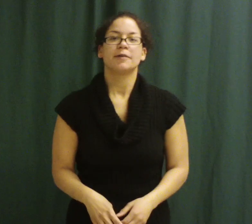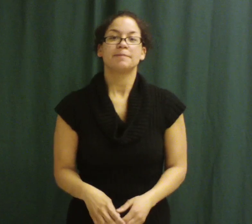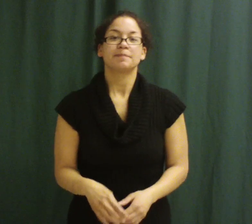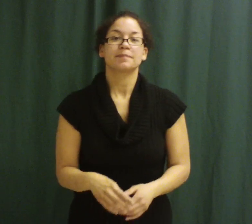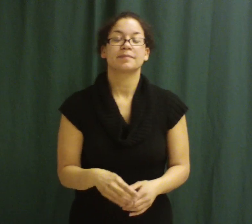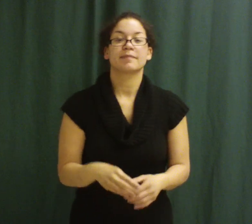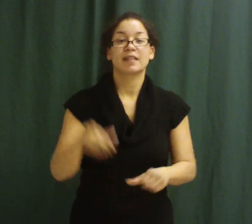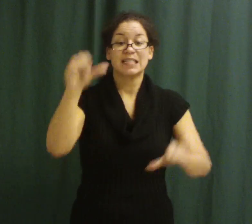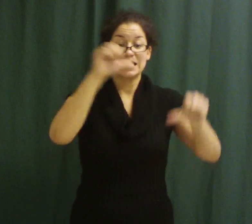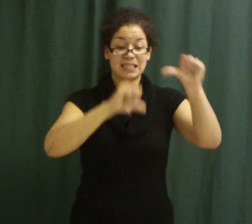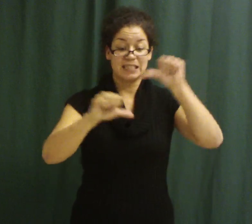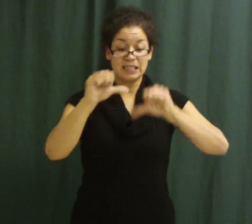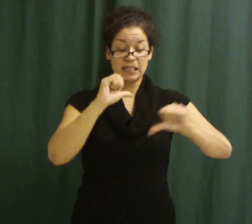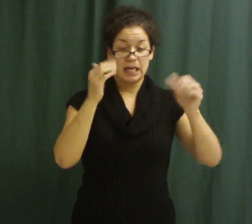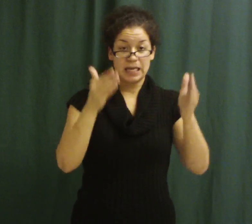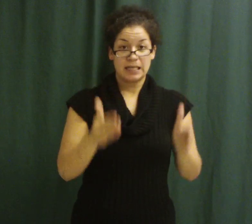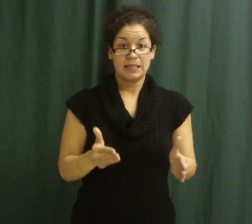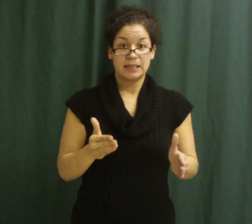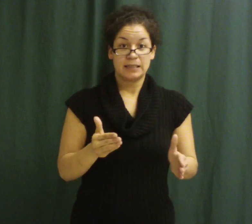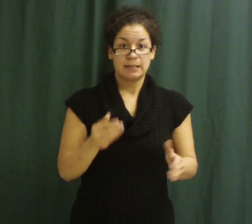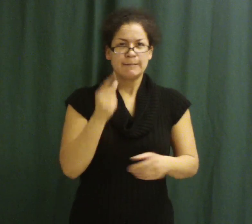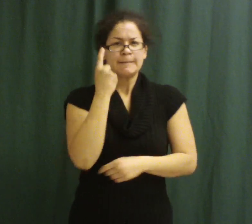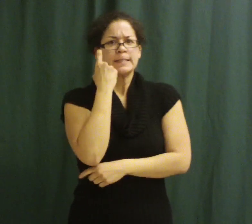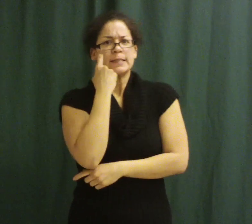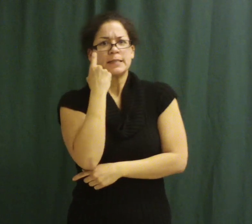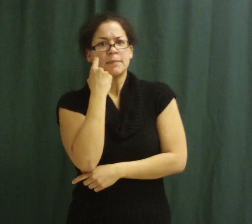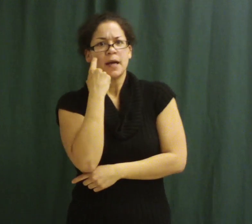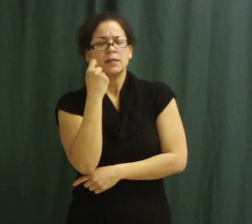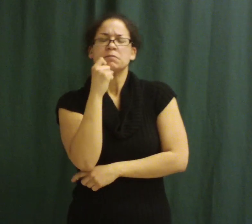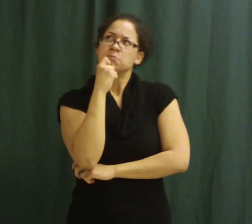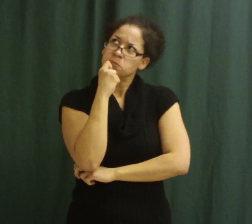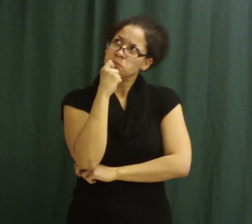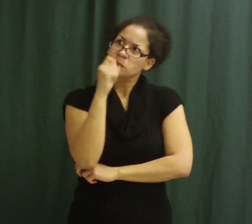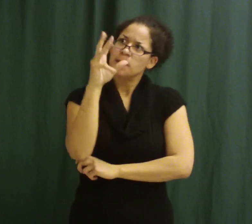Scientists theorize it was a meteorite or a comet.